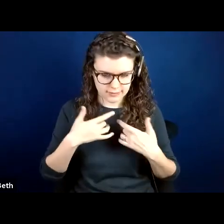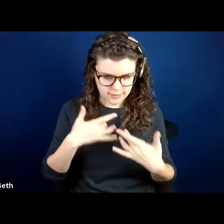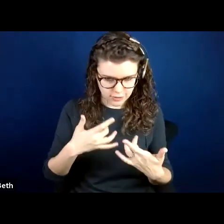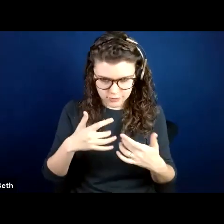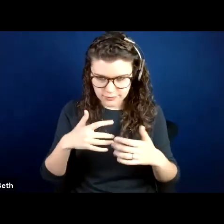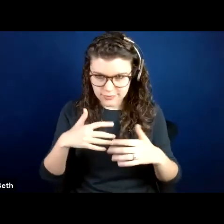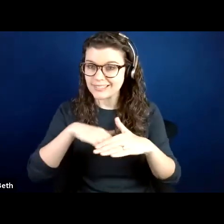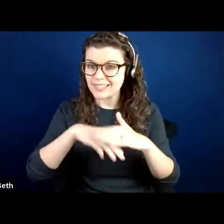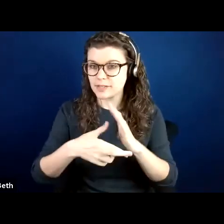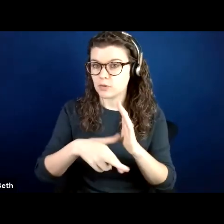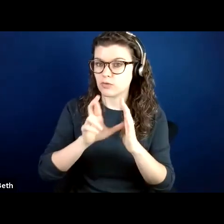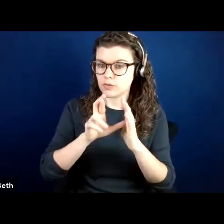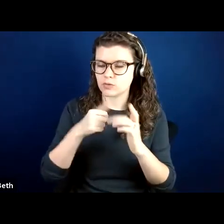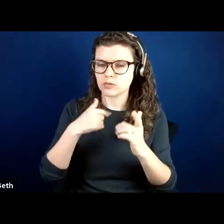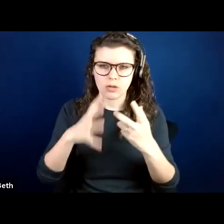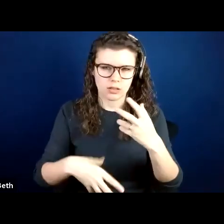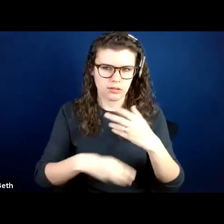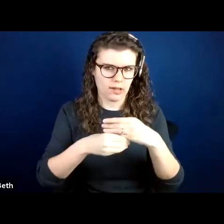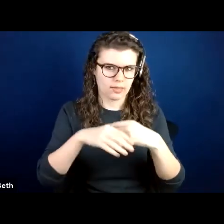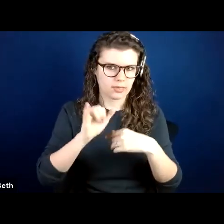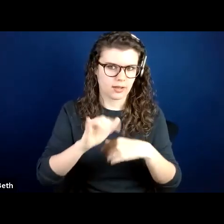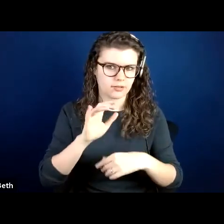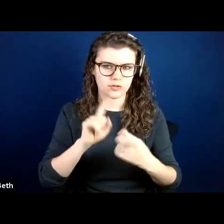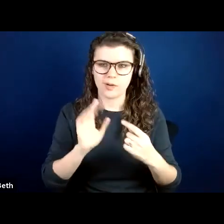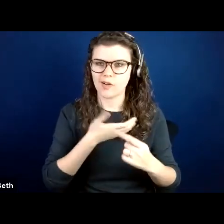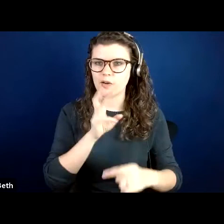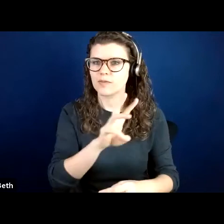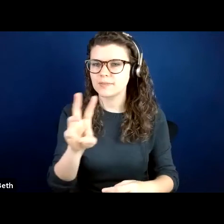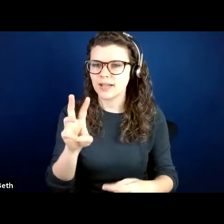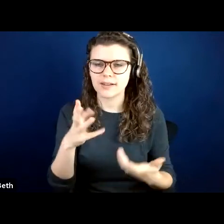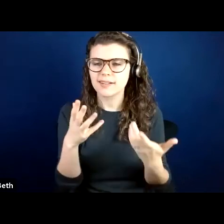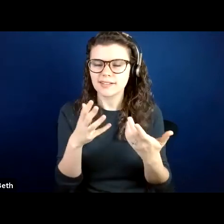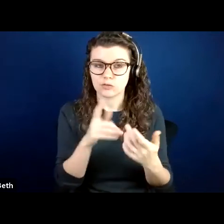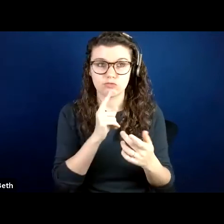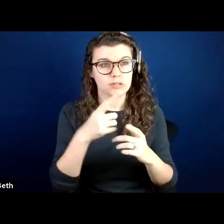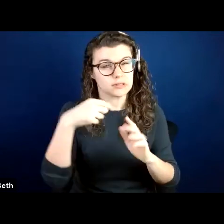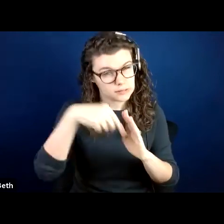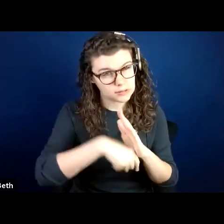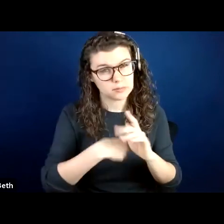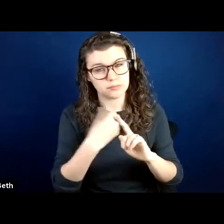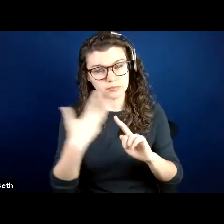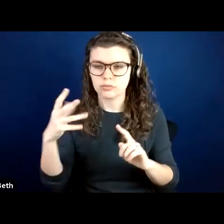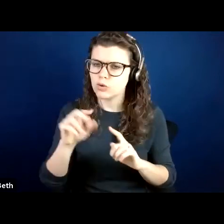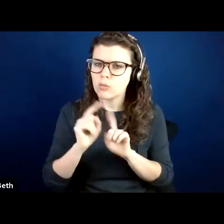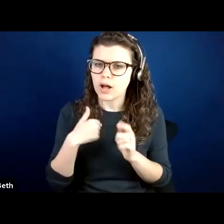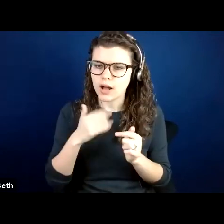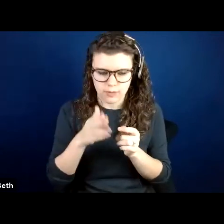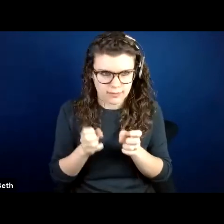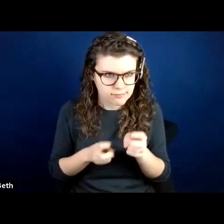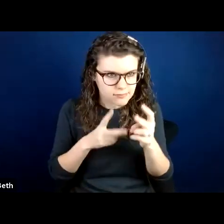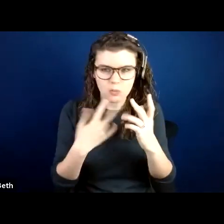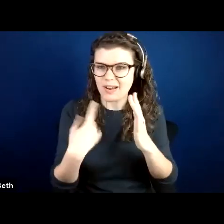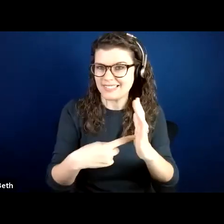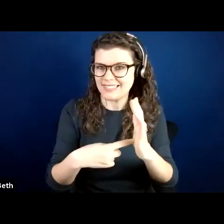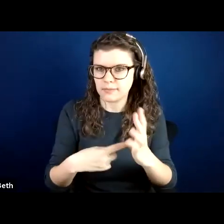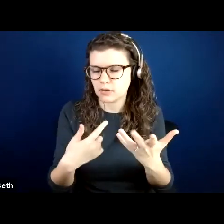to our materials section on the site. That it won't be anything extensive, but just sort of an example so you can see what it looks